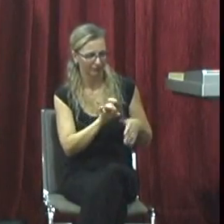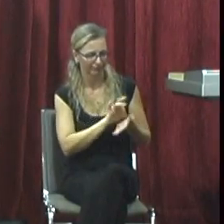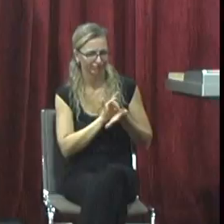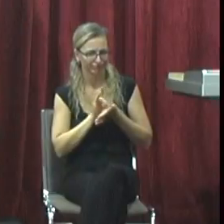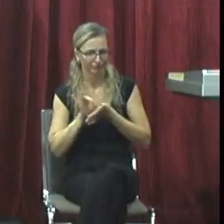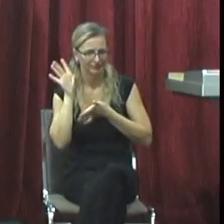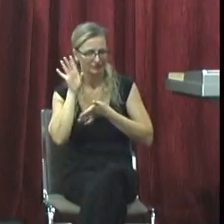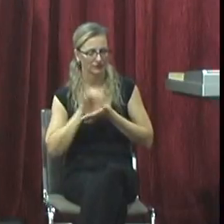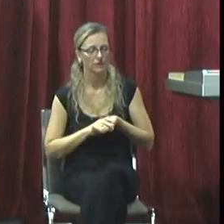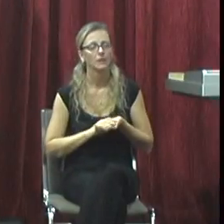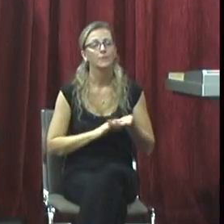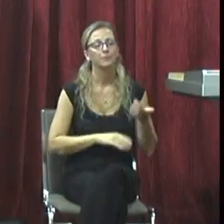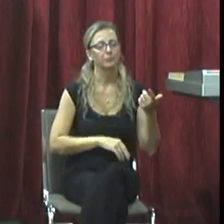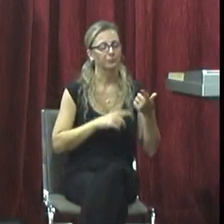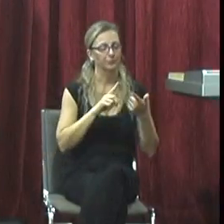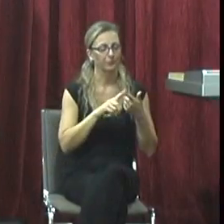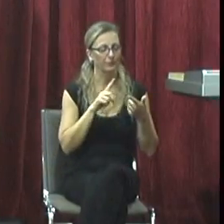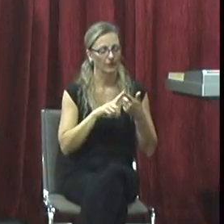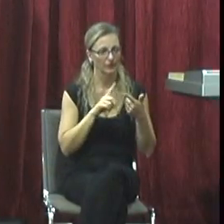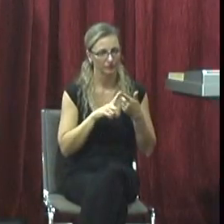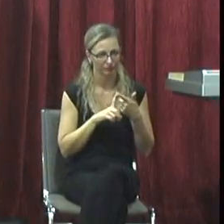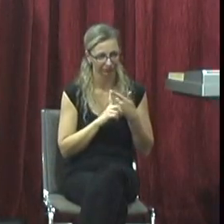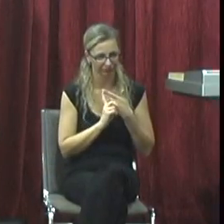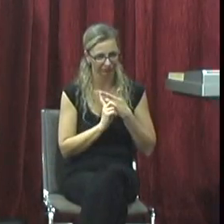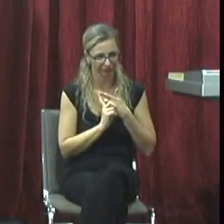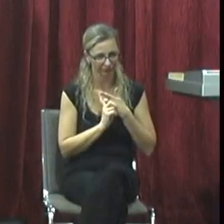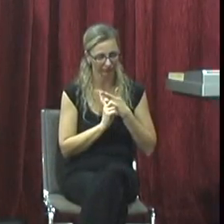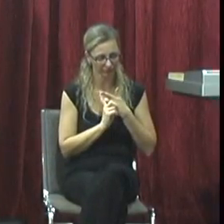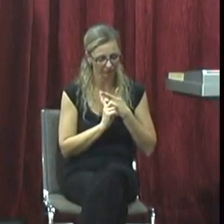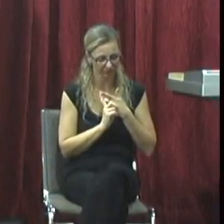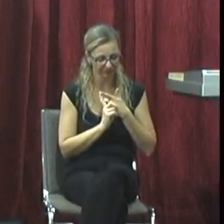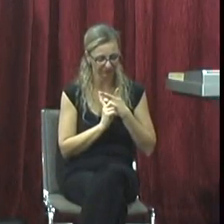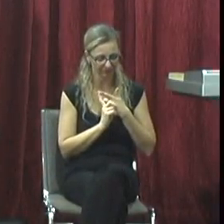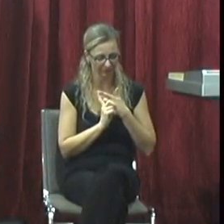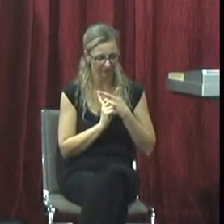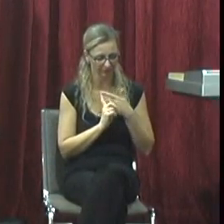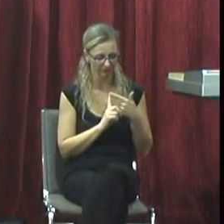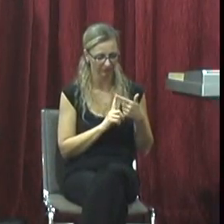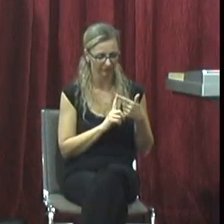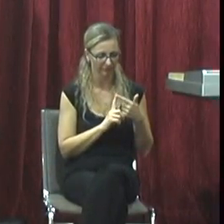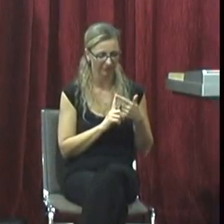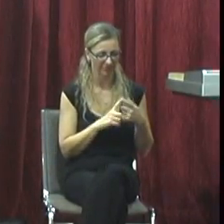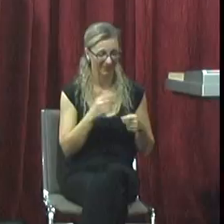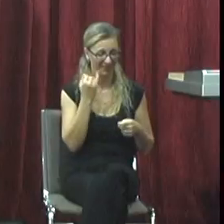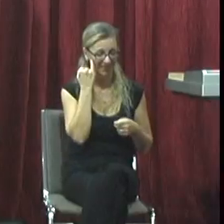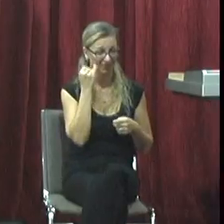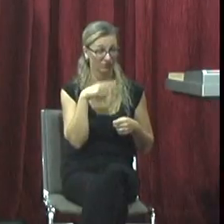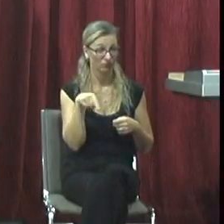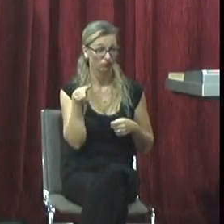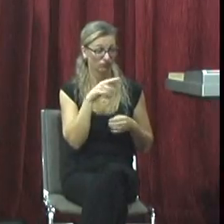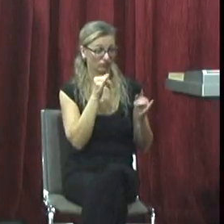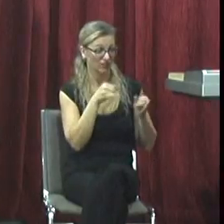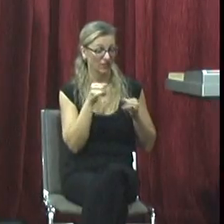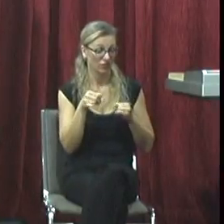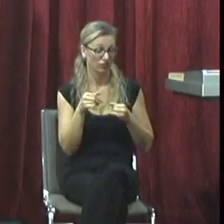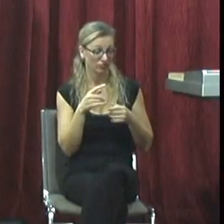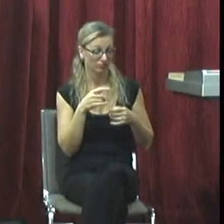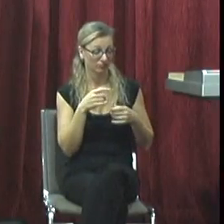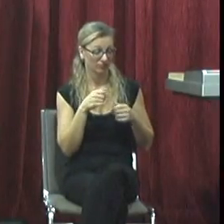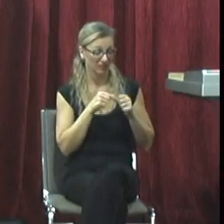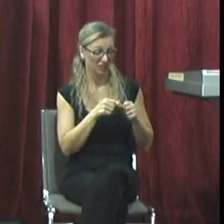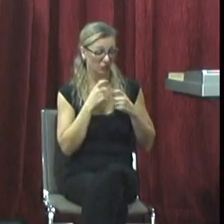that. The second is pretty obvious too. As an individual, sin will cause you to be defeated by your